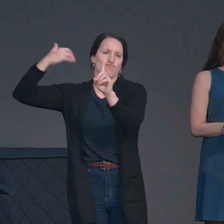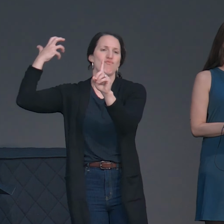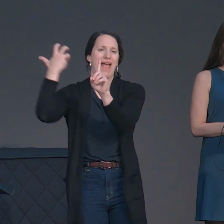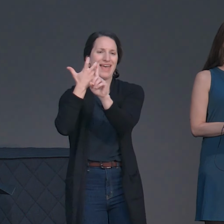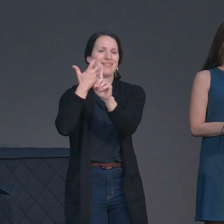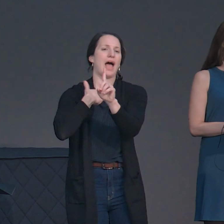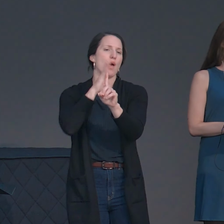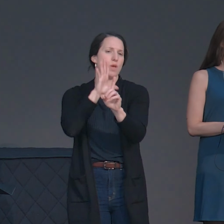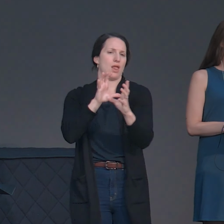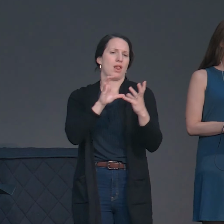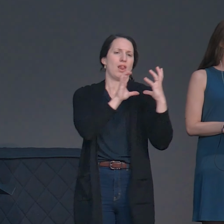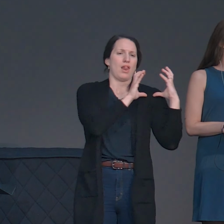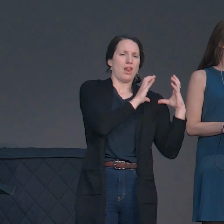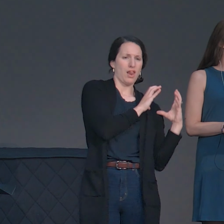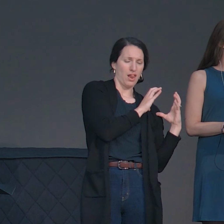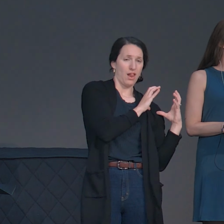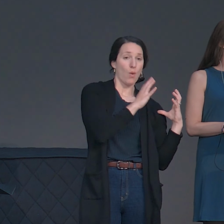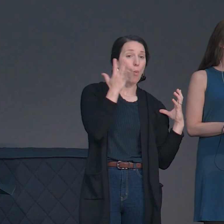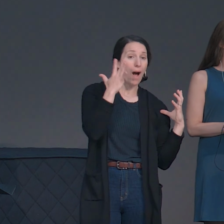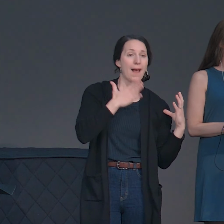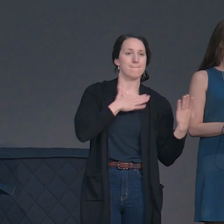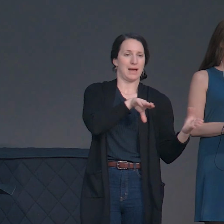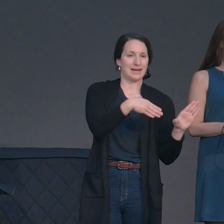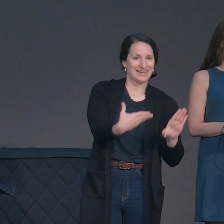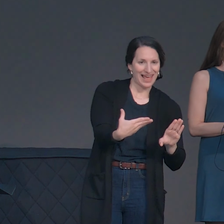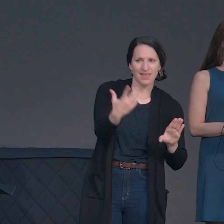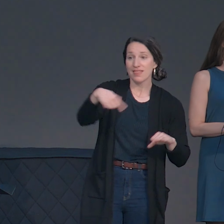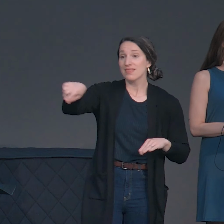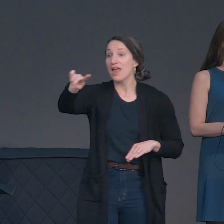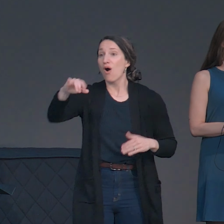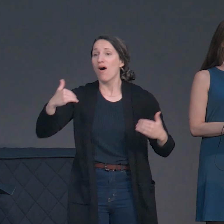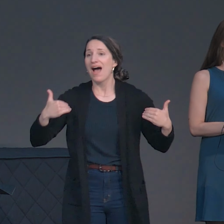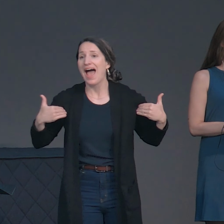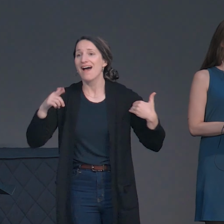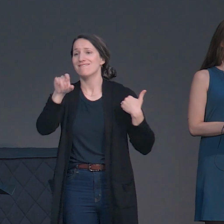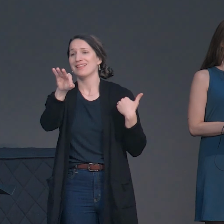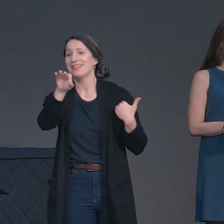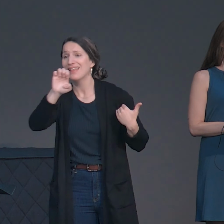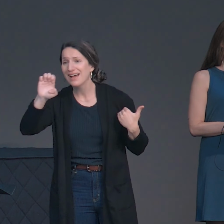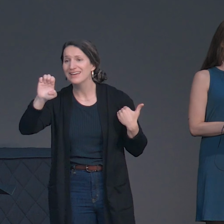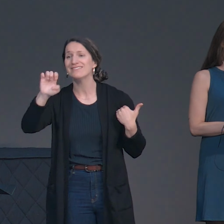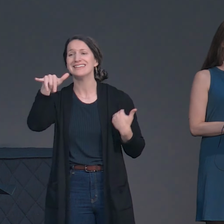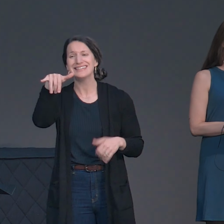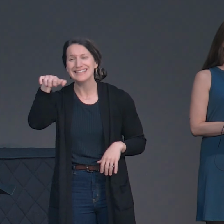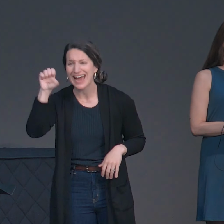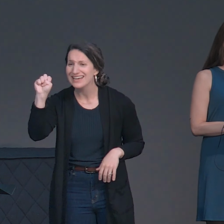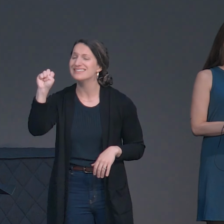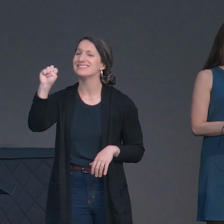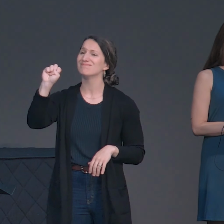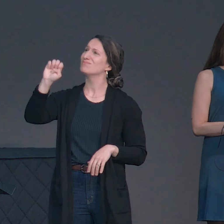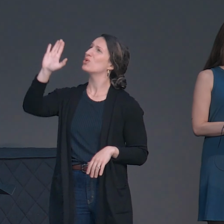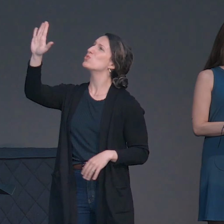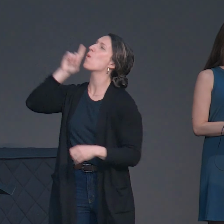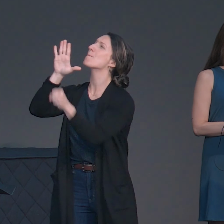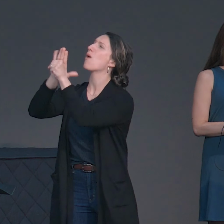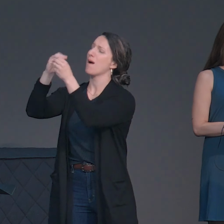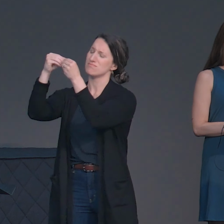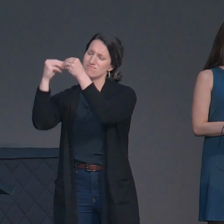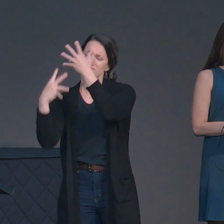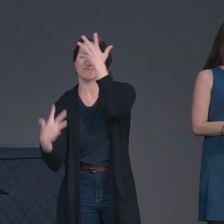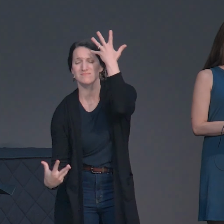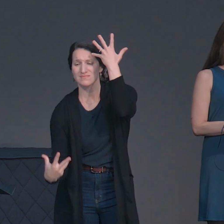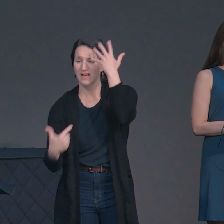death, they can be given life. Yes, I will fulfill each and every promise of God to the